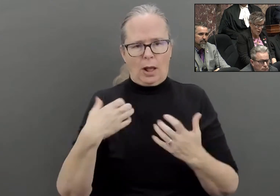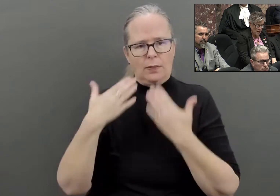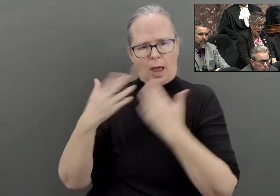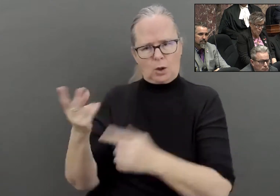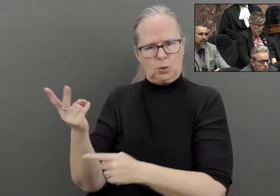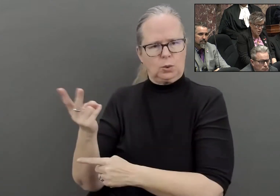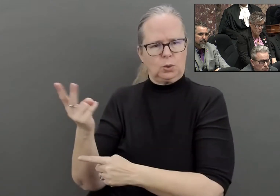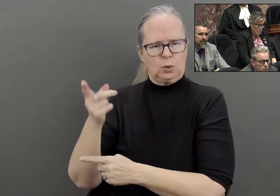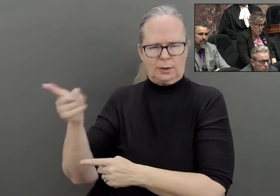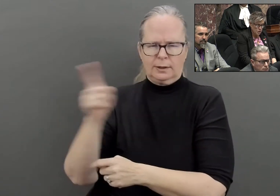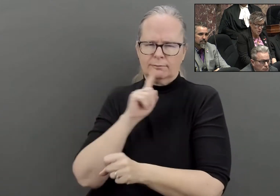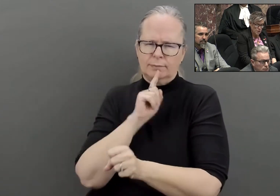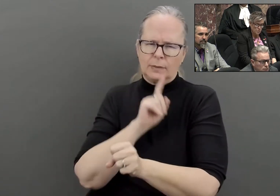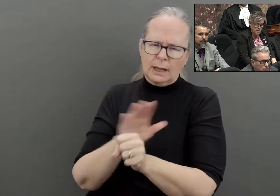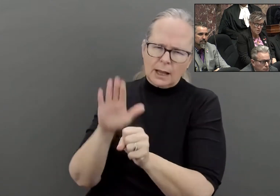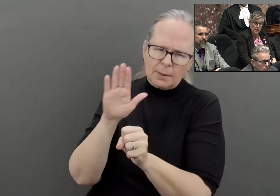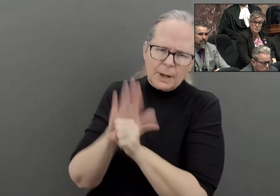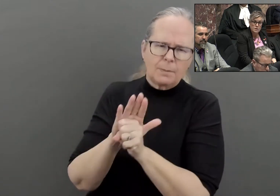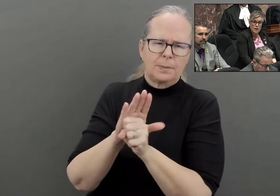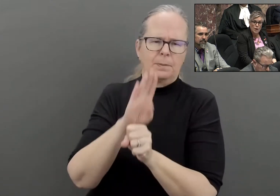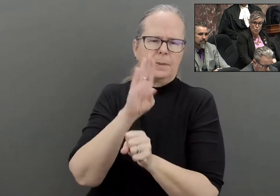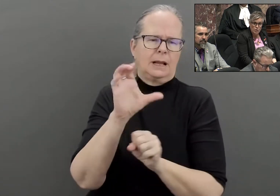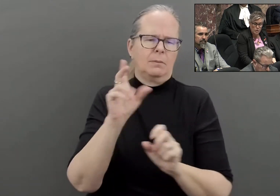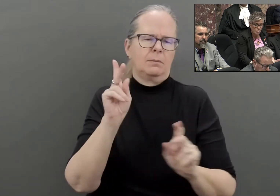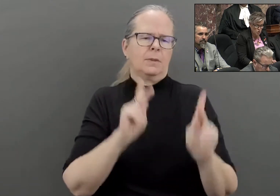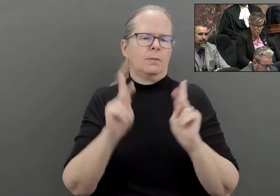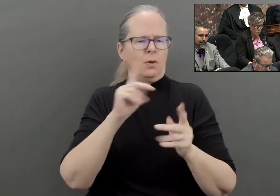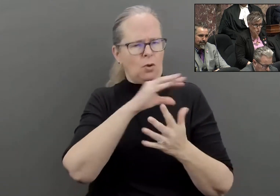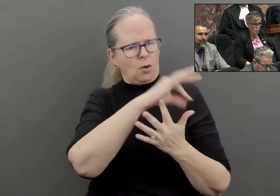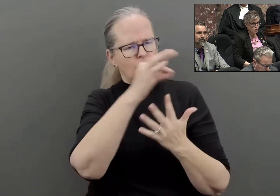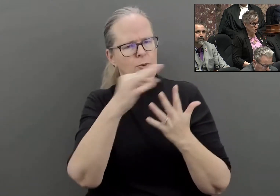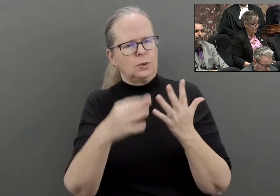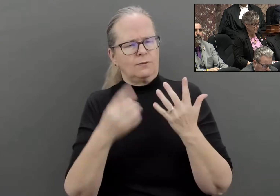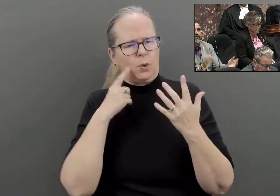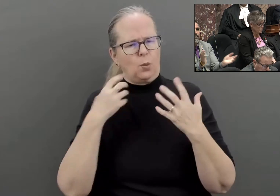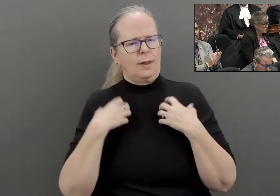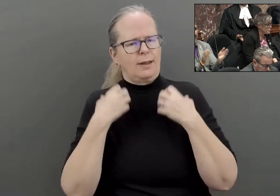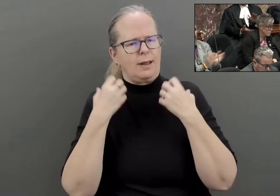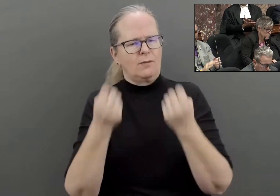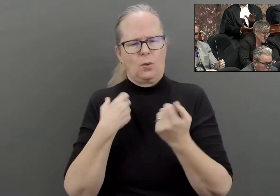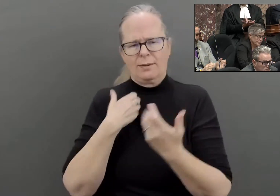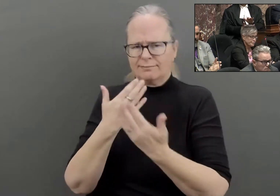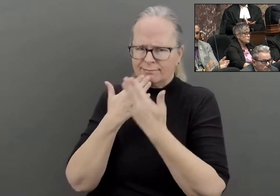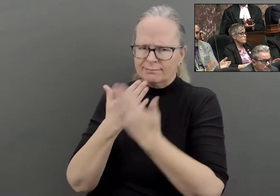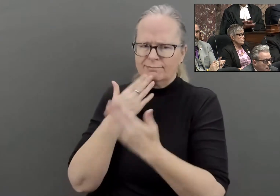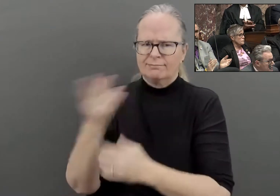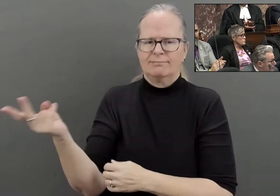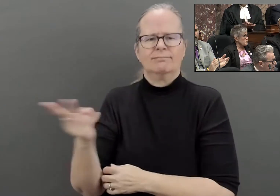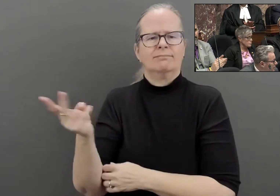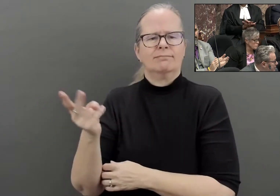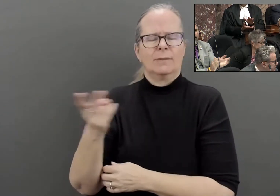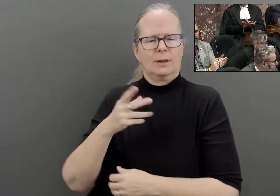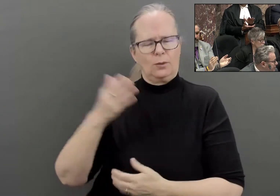option. I wish them much continued success and welcome them to Prince George.